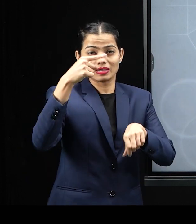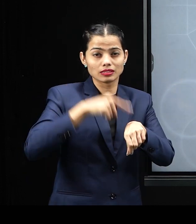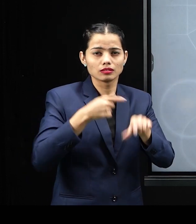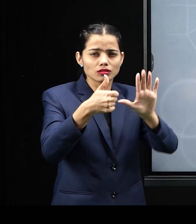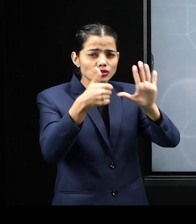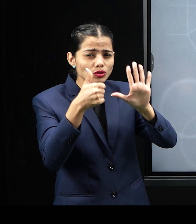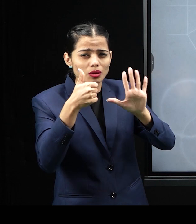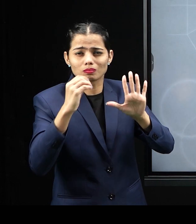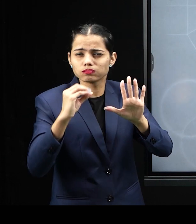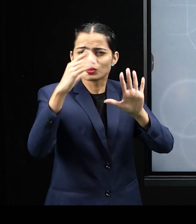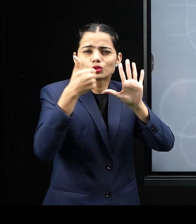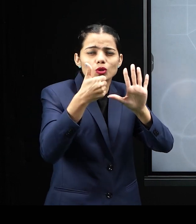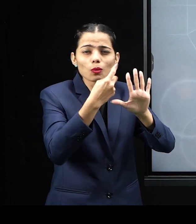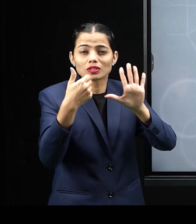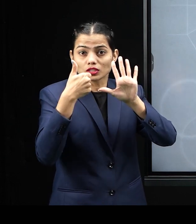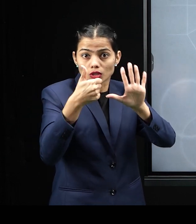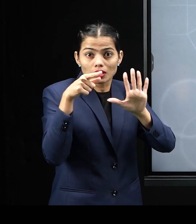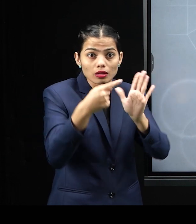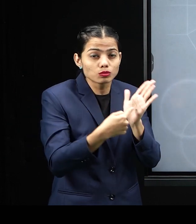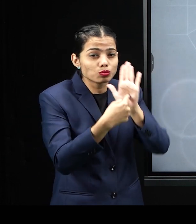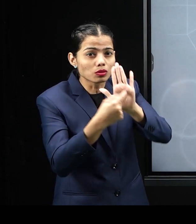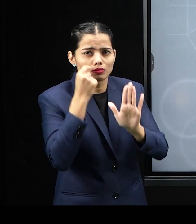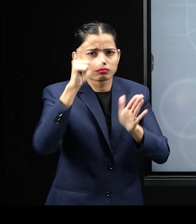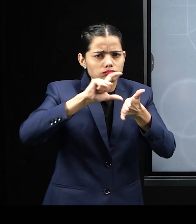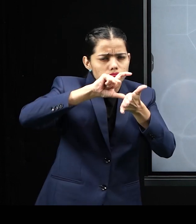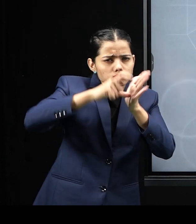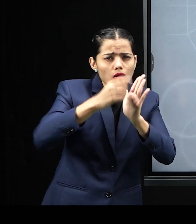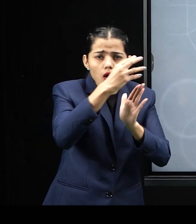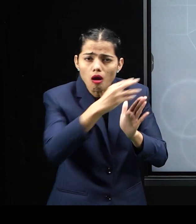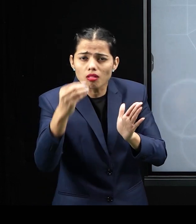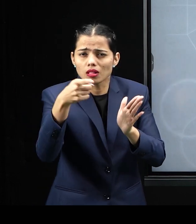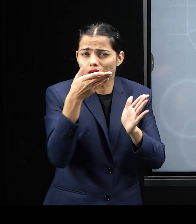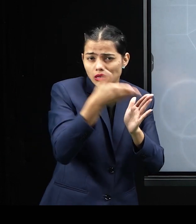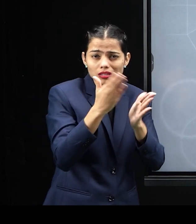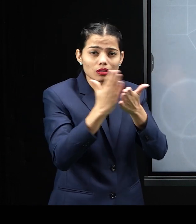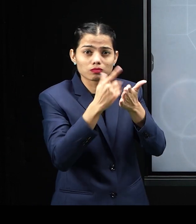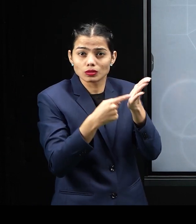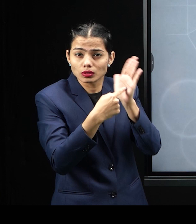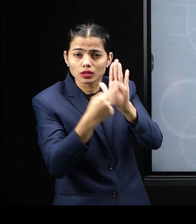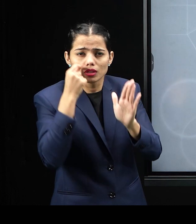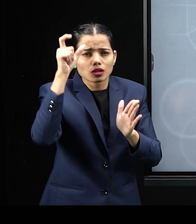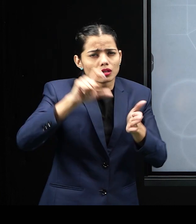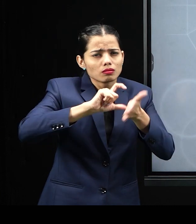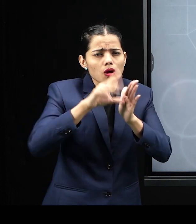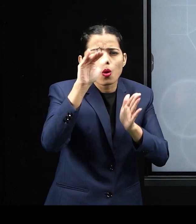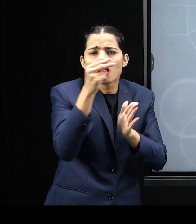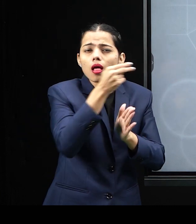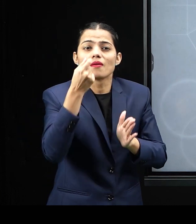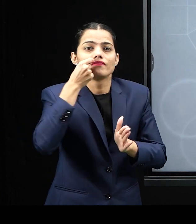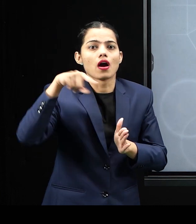The first 6 volumes were devoted to geometry, and for this reason, Euclid is called the father